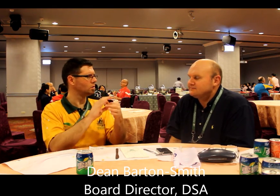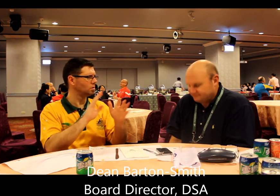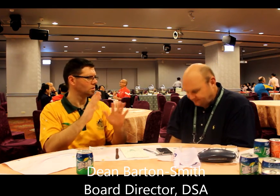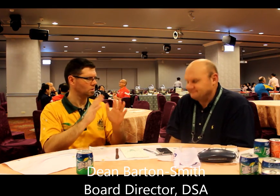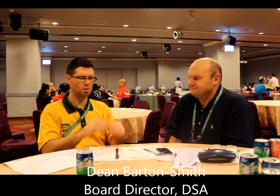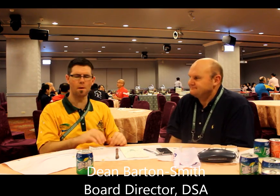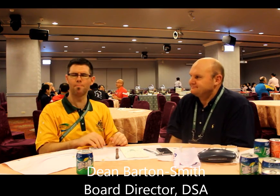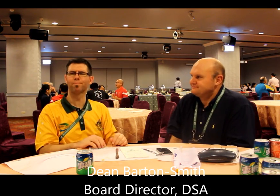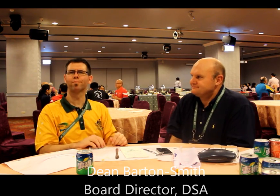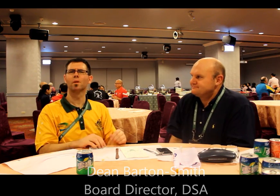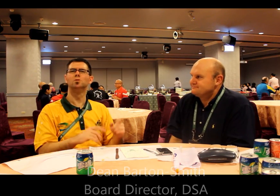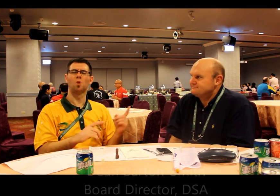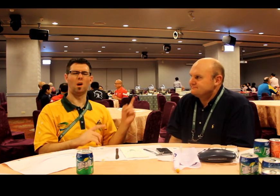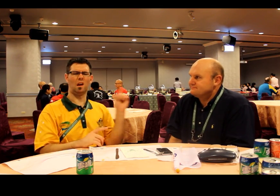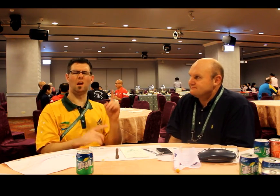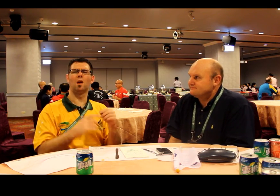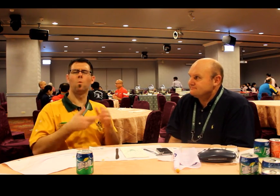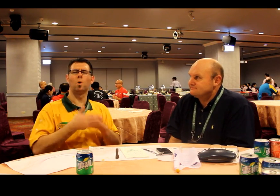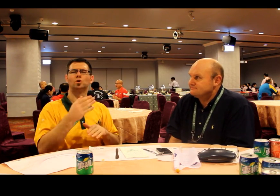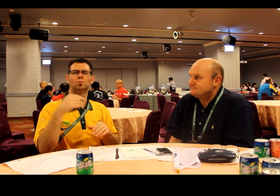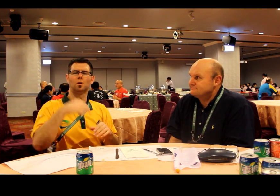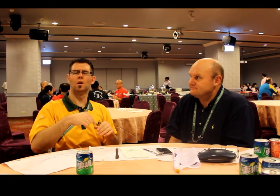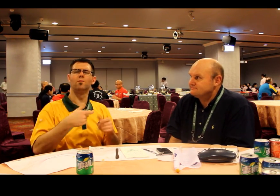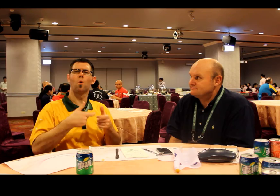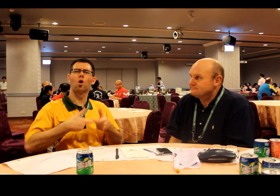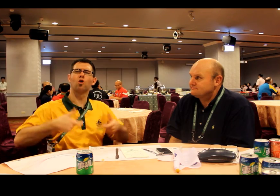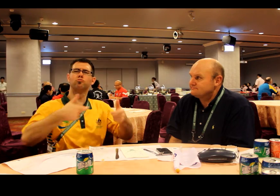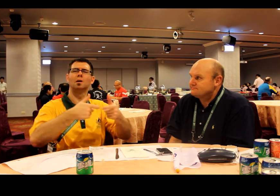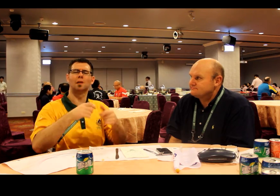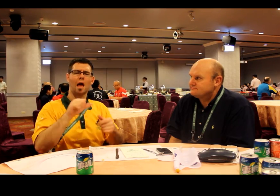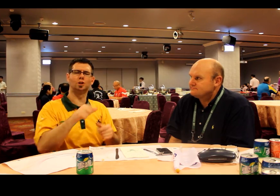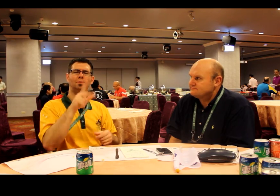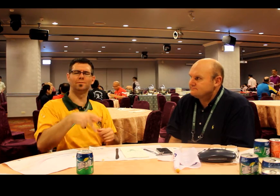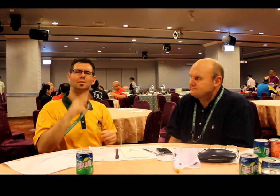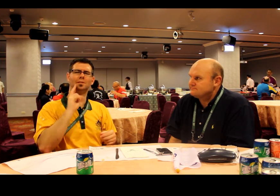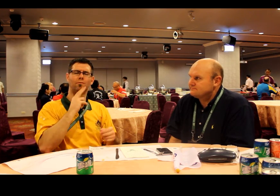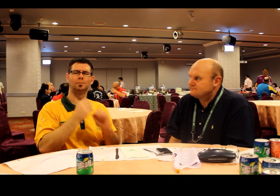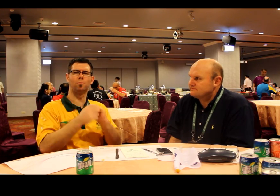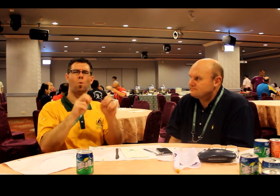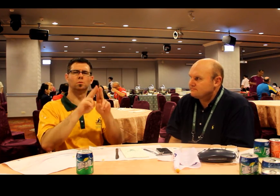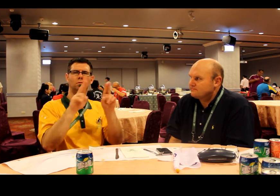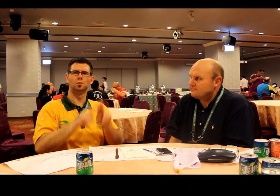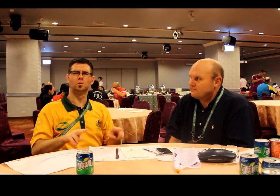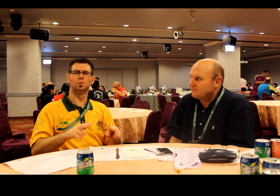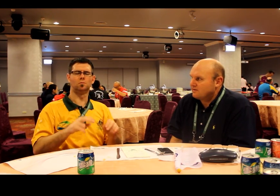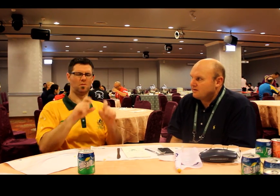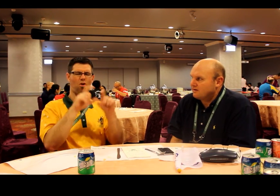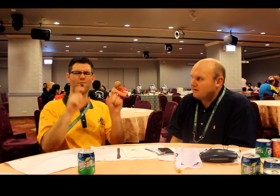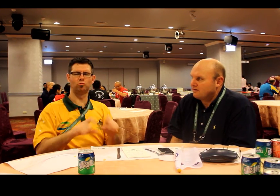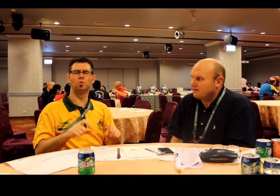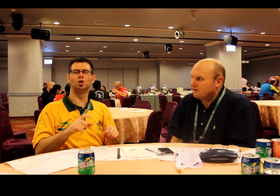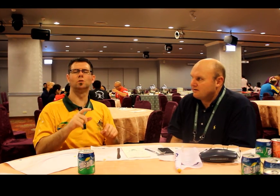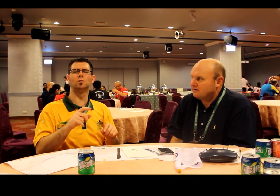sports relations component of the games. So Dean's been attending the Congress at the Asia Pacific Deaf Games